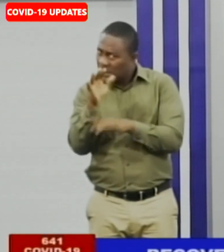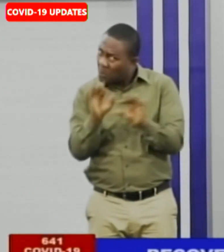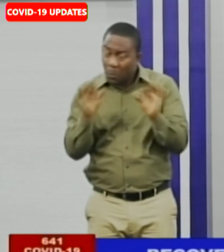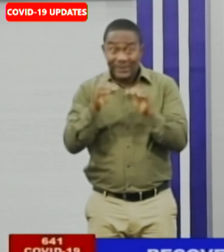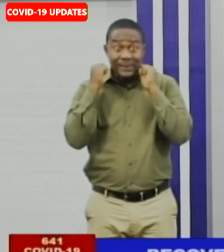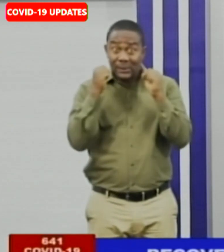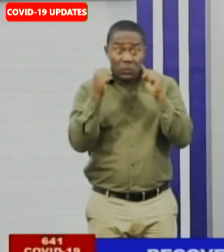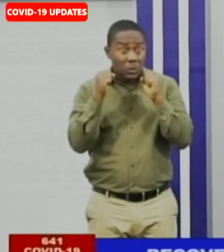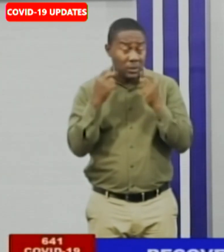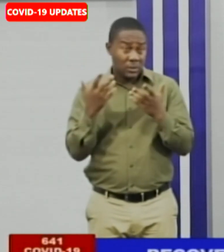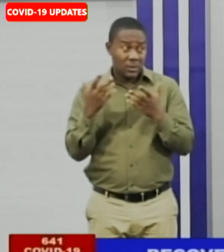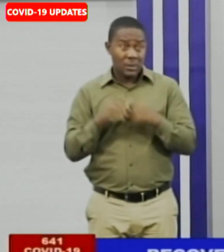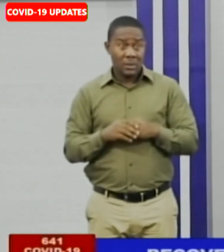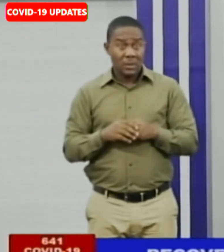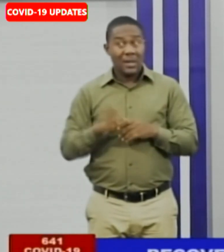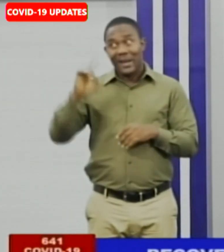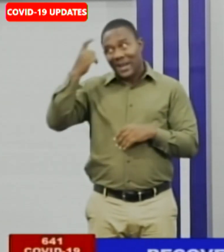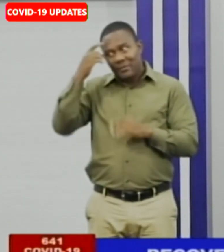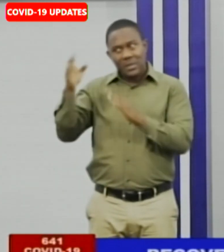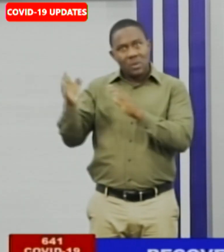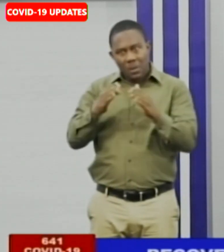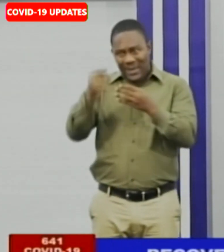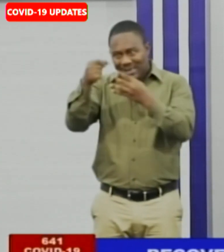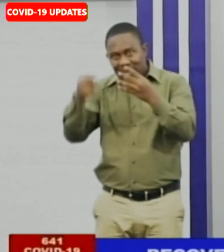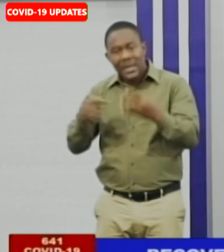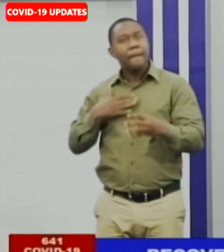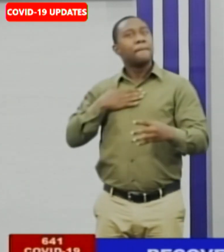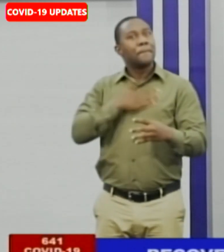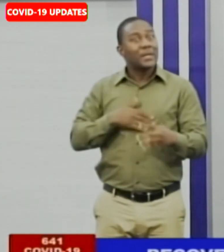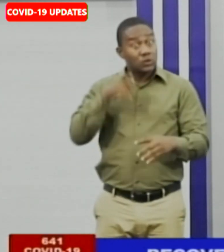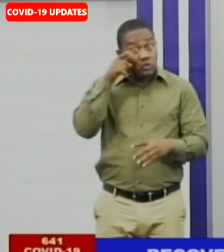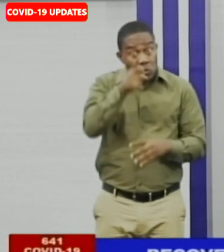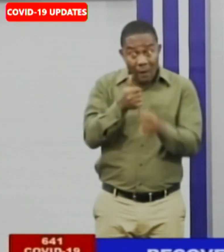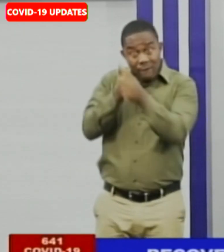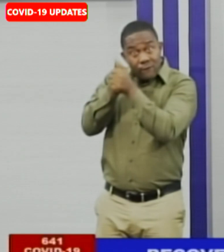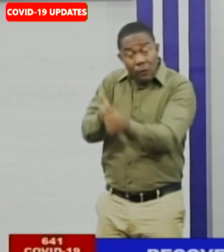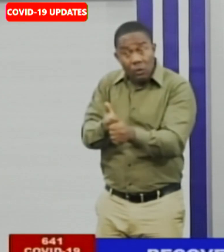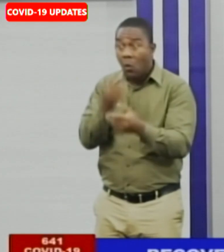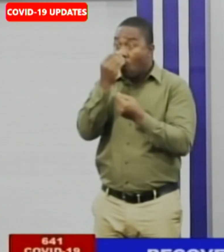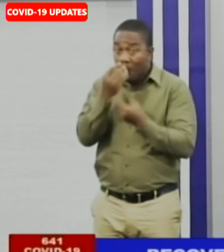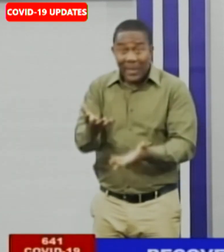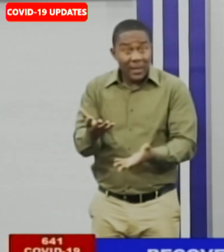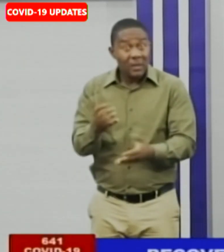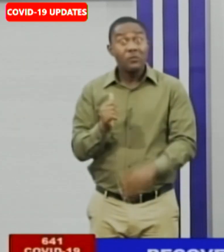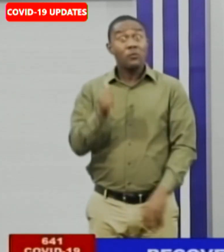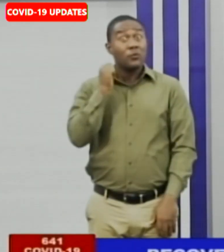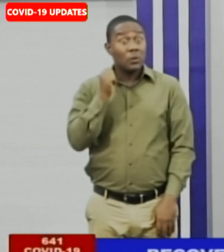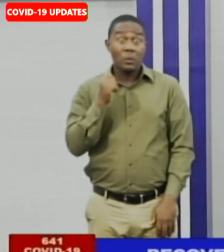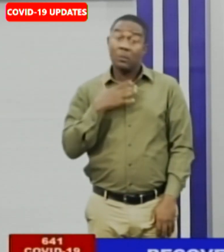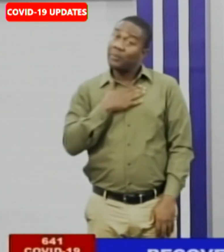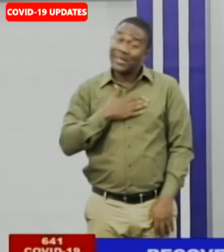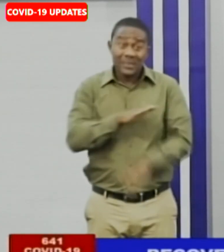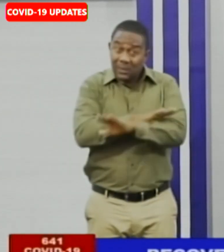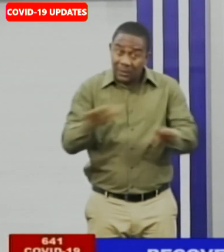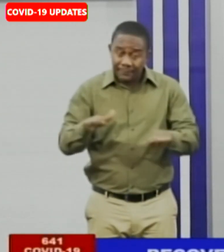ba yemanya kata gbon government la yemasago a ka hama ontoy manno agbapla kudomi kaka yehowa dem mi ni